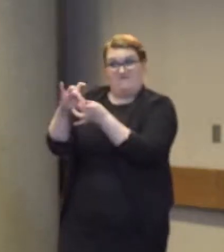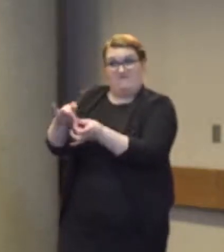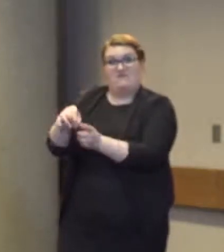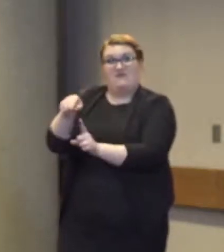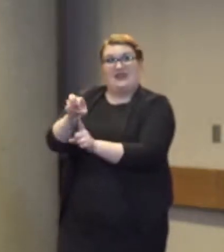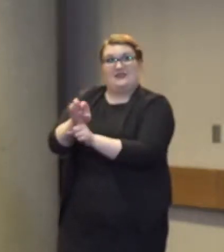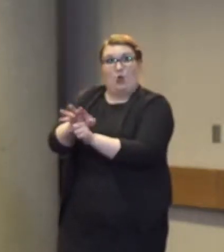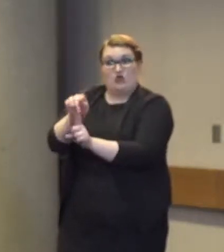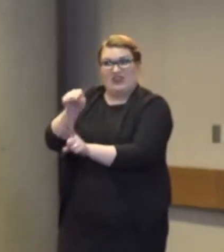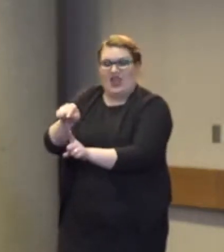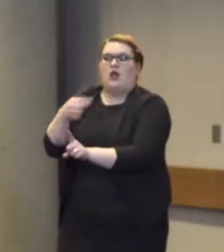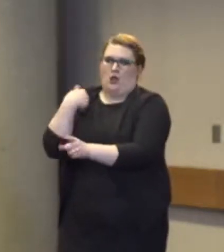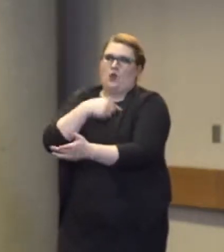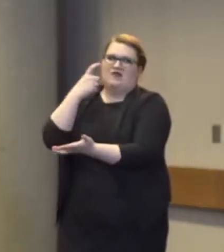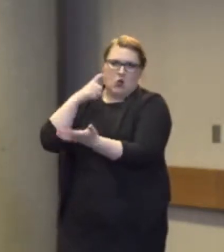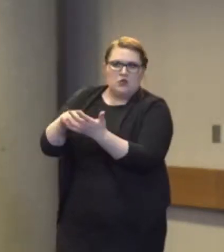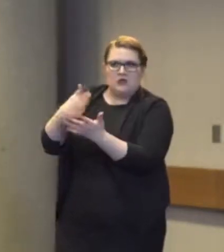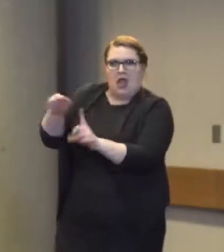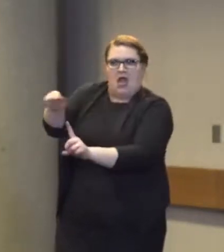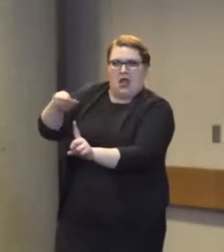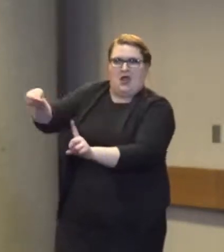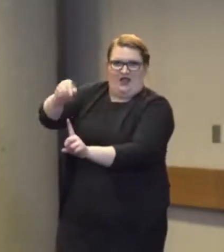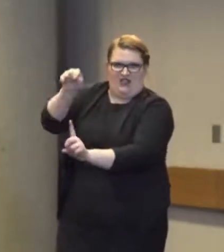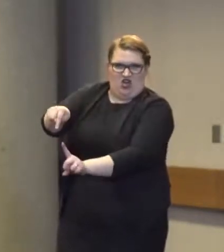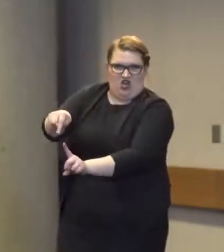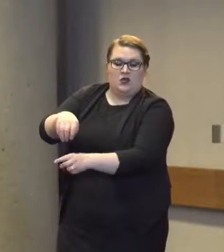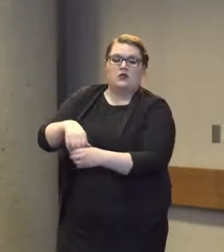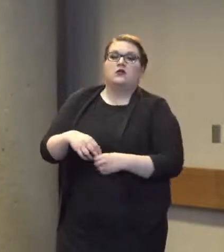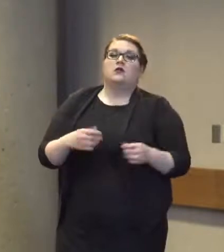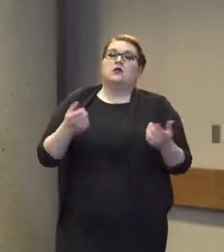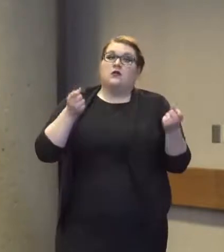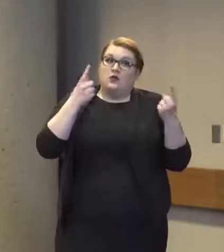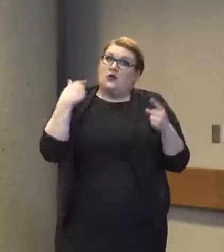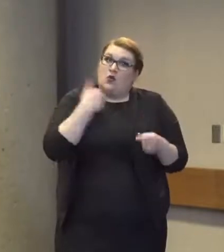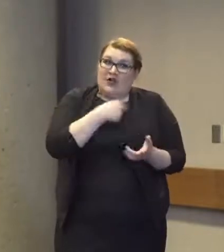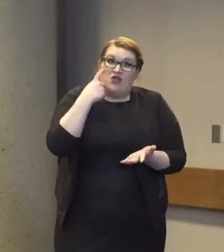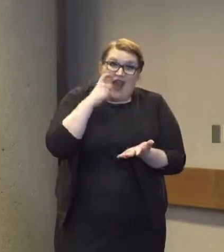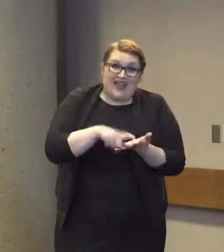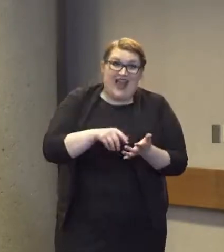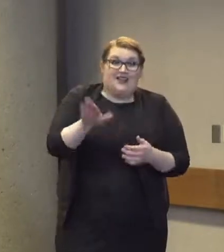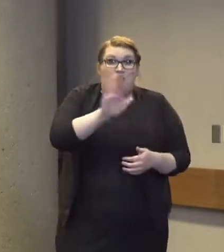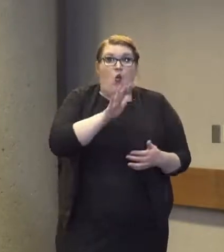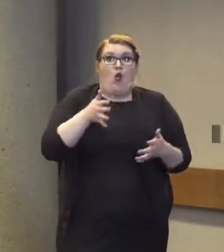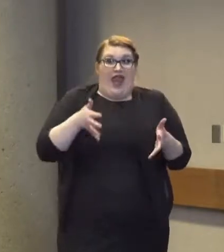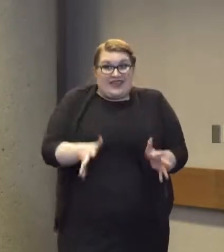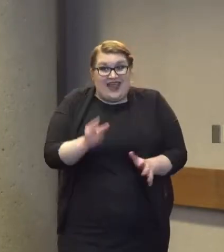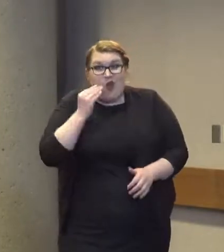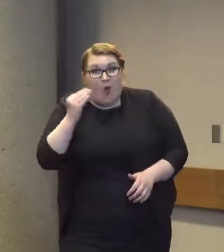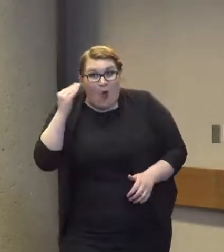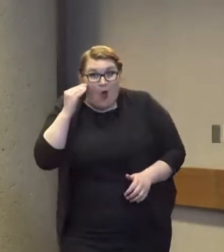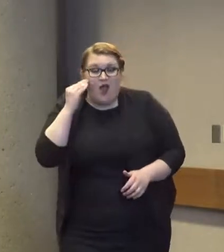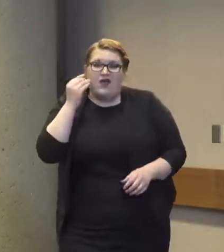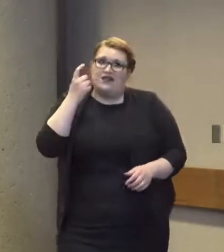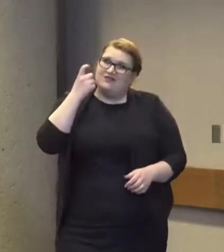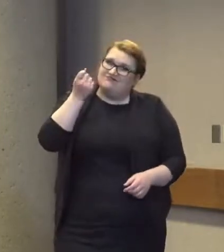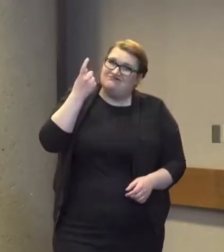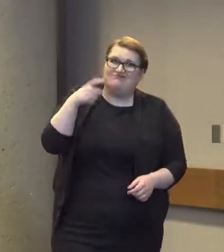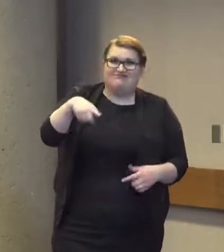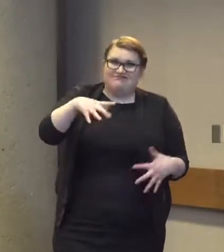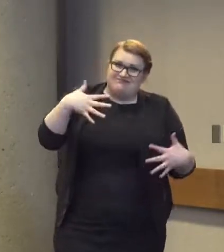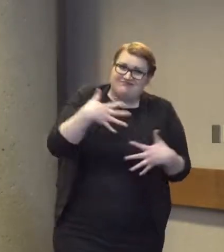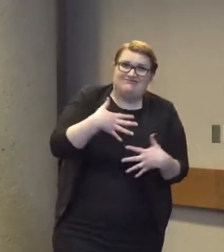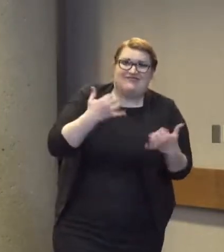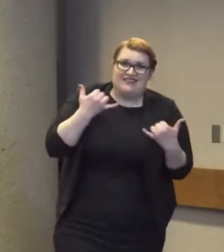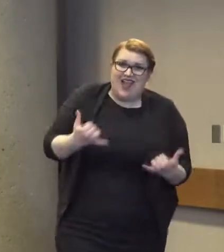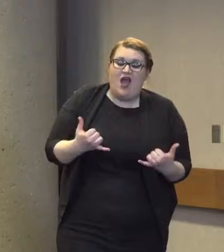particular number of cases. So we recognize the anxiety at home. We recognize the concerns that folks have at home, but I want to be